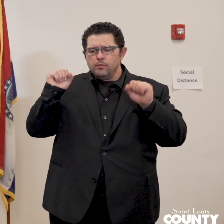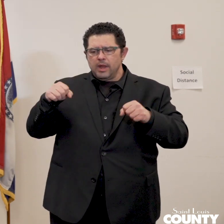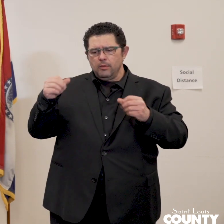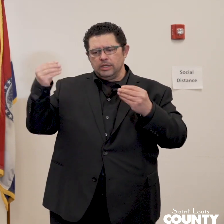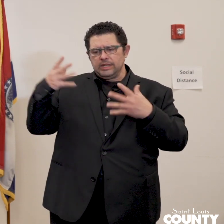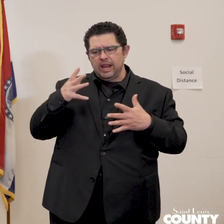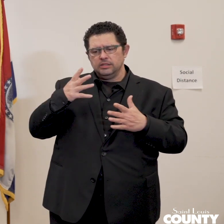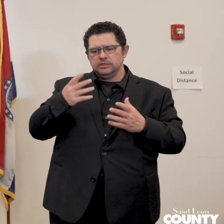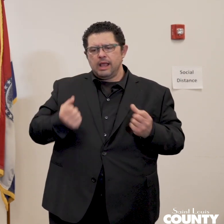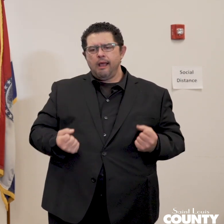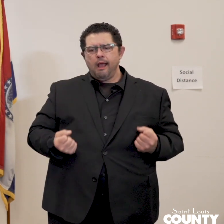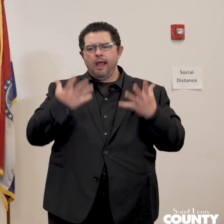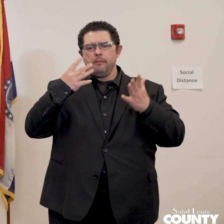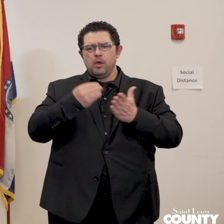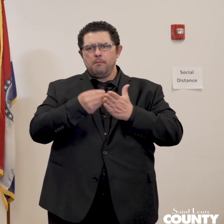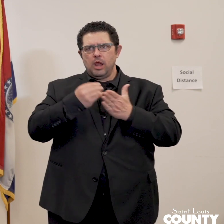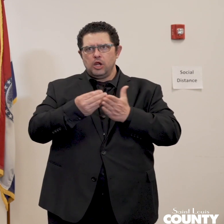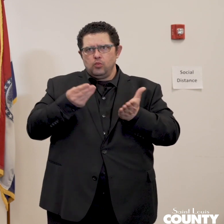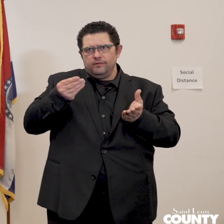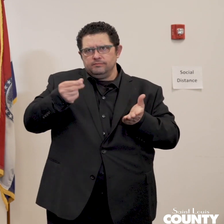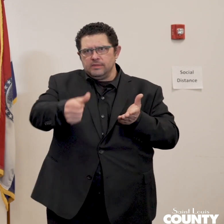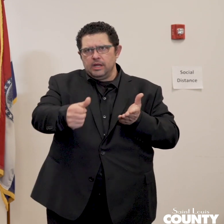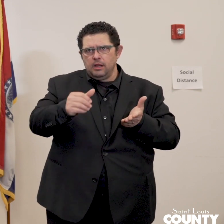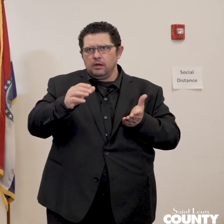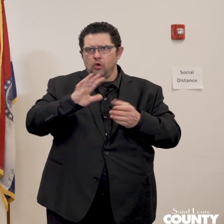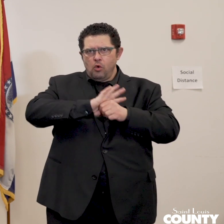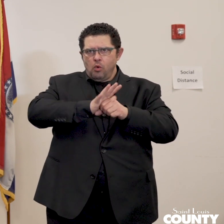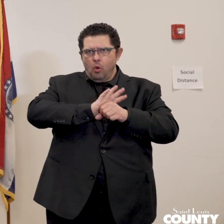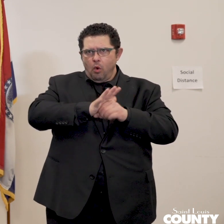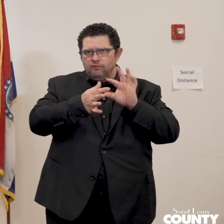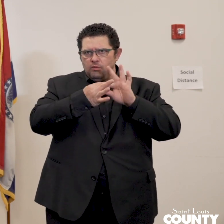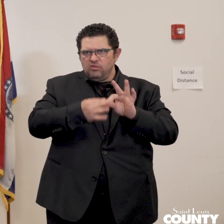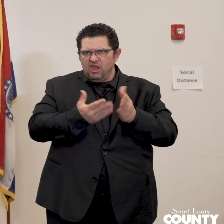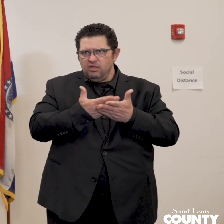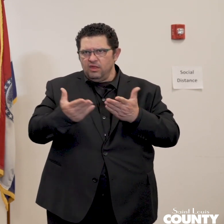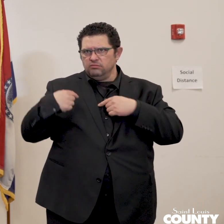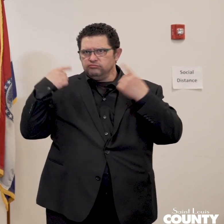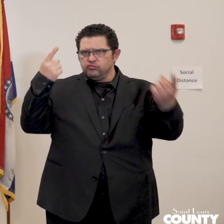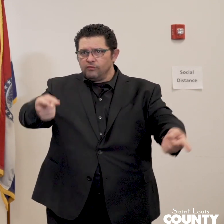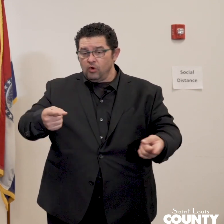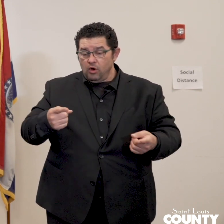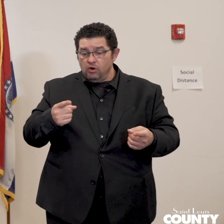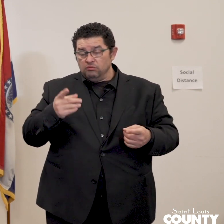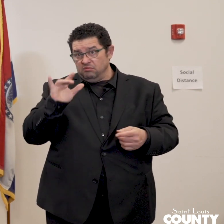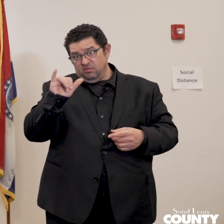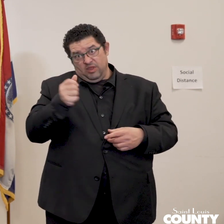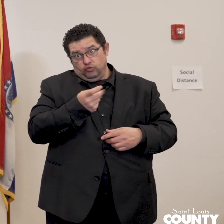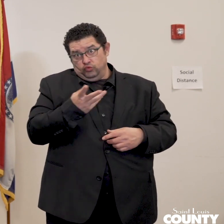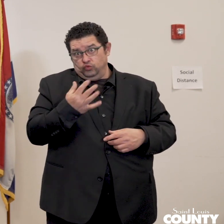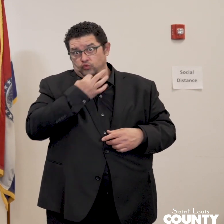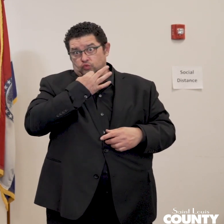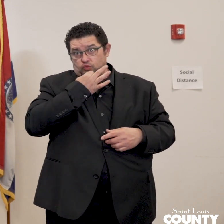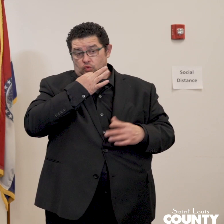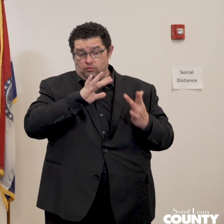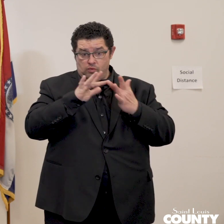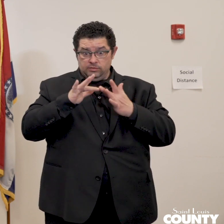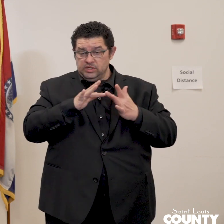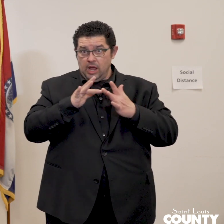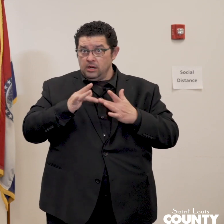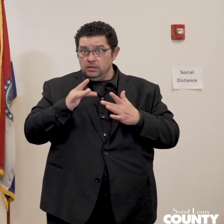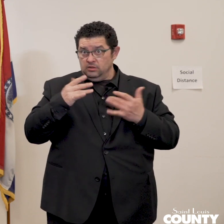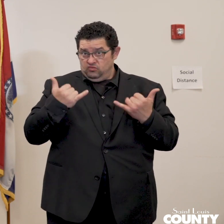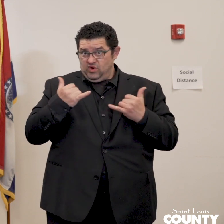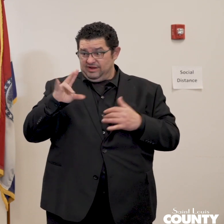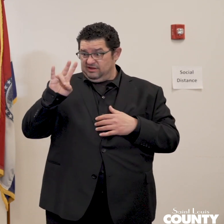on COVID? I think that website will be up in a few days. We have almost $7 million of